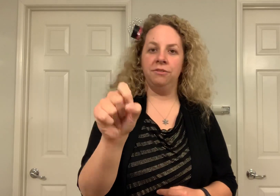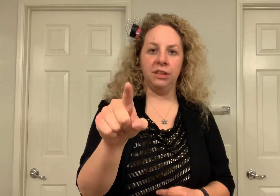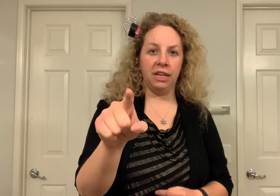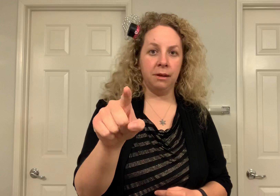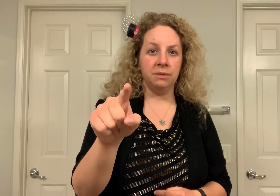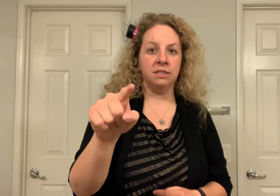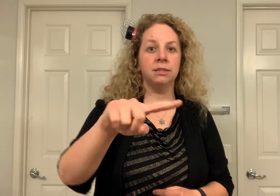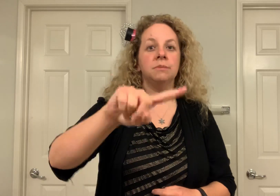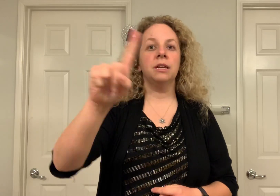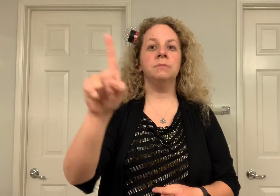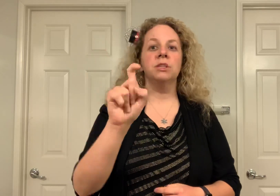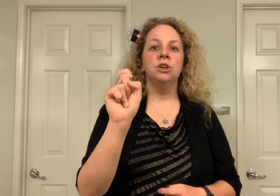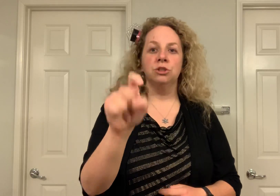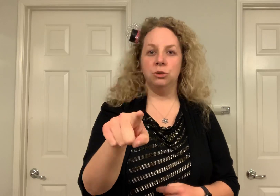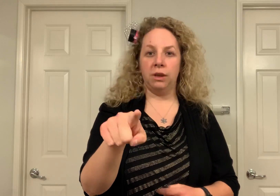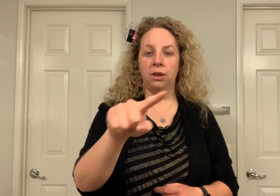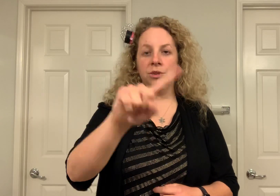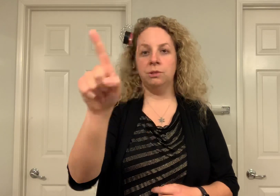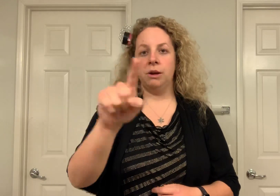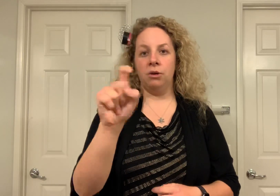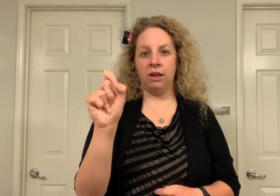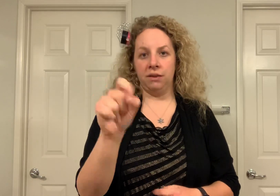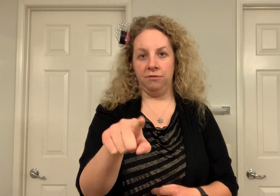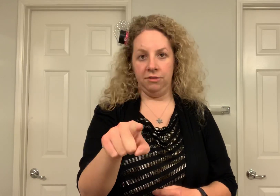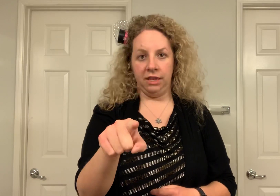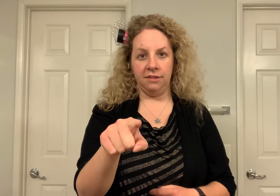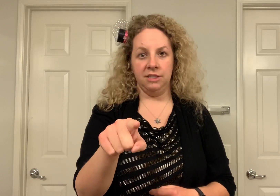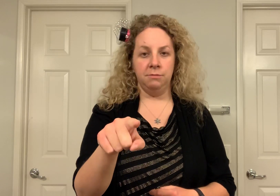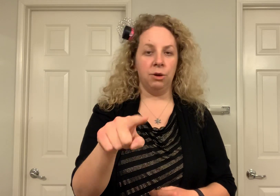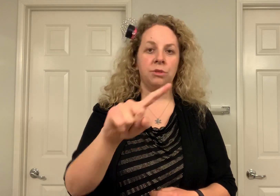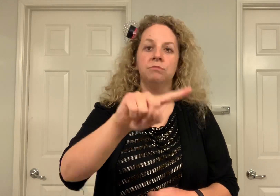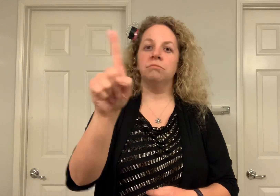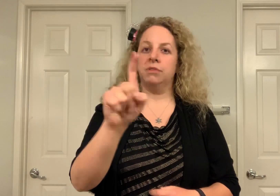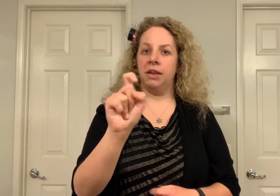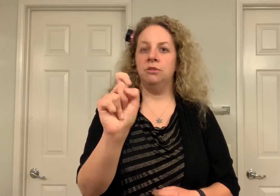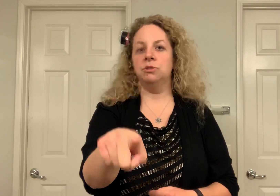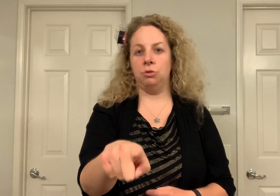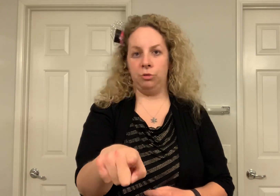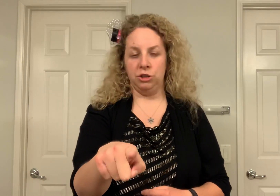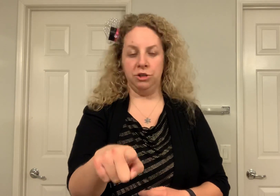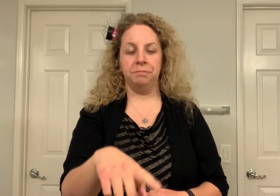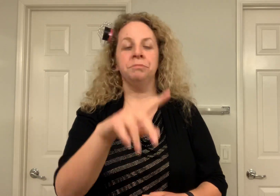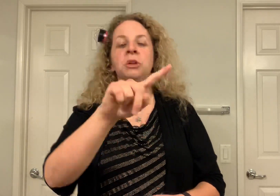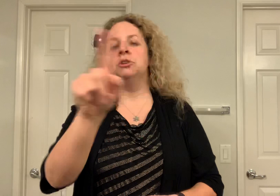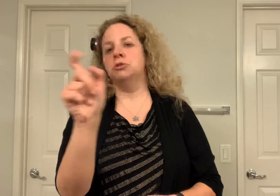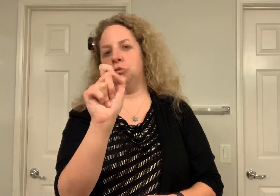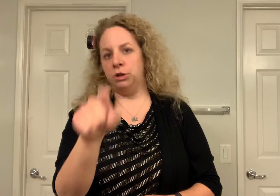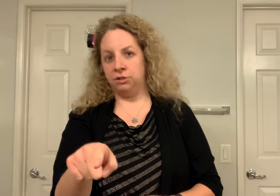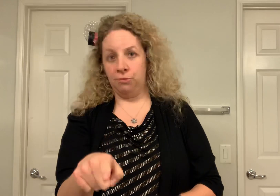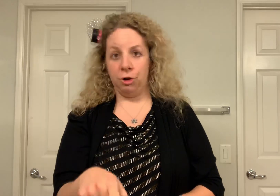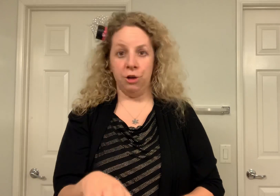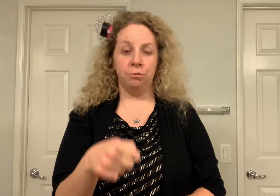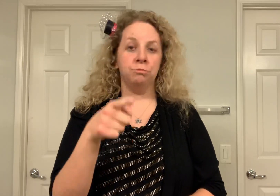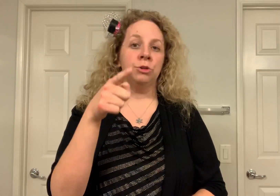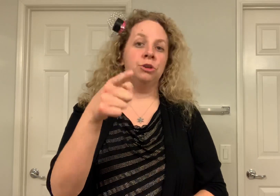flick comes in sometimes. So it can go this way or it can flick. I've seen both. Okay, so question. So question for you. Do